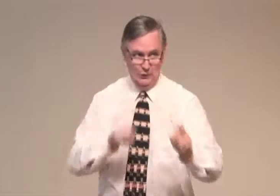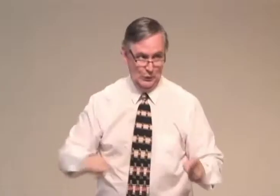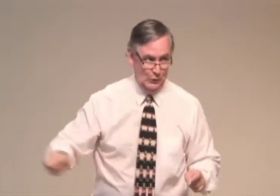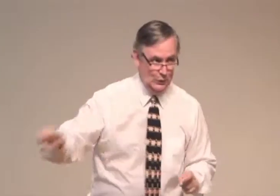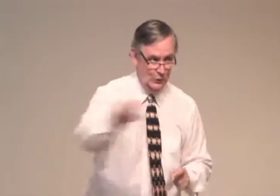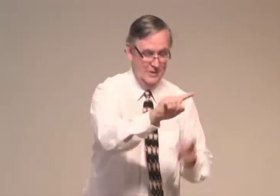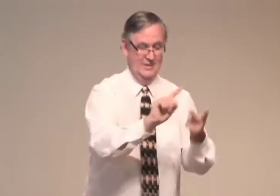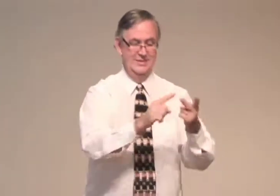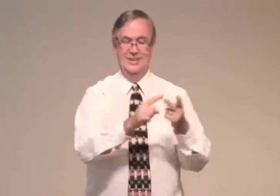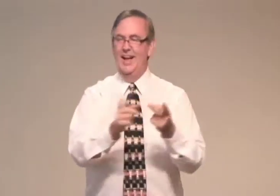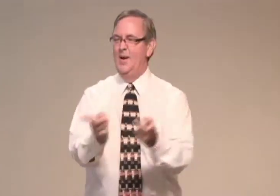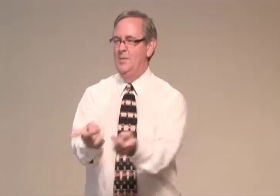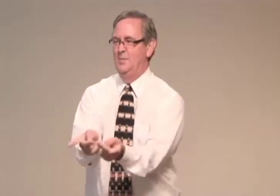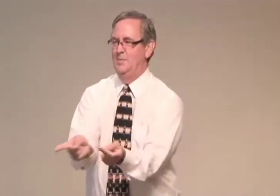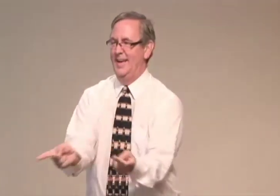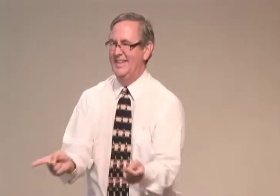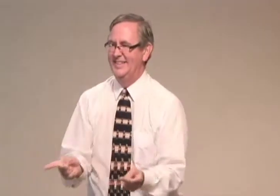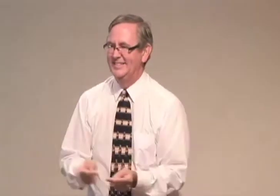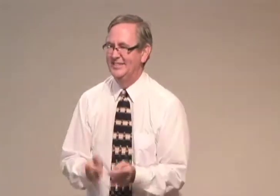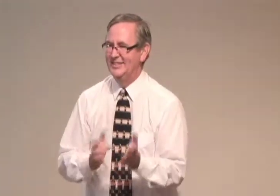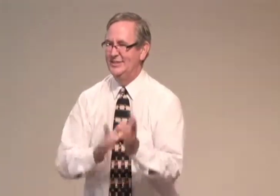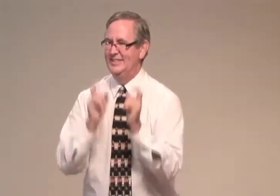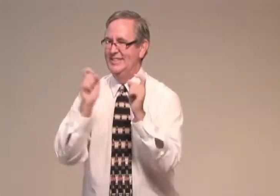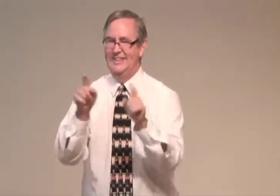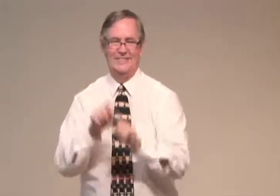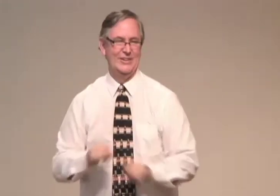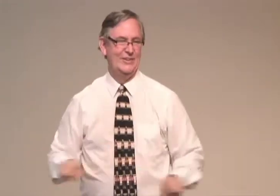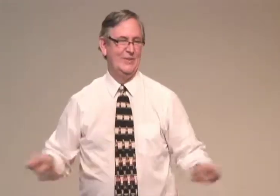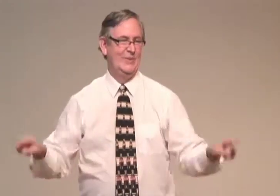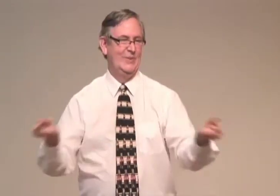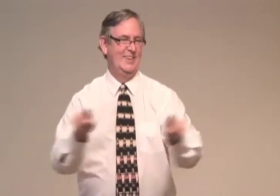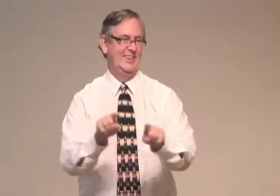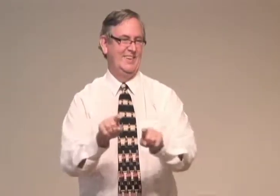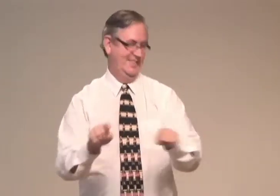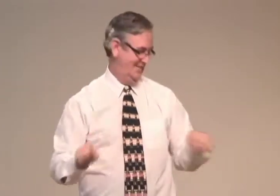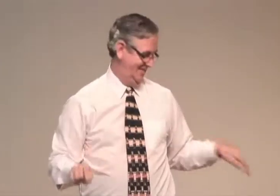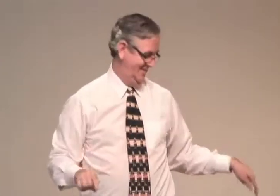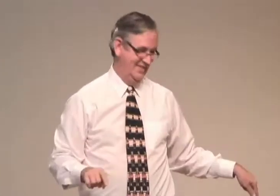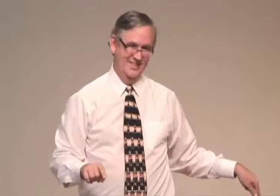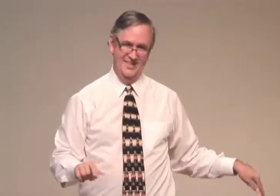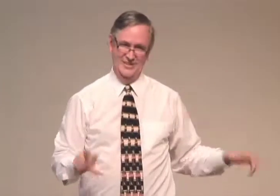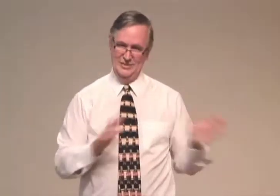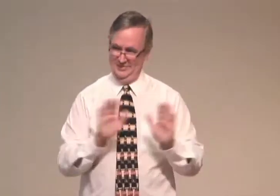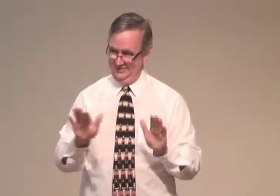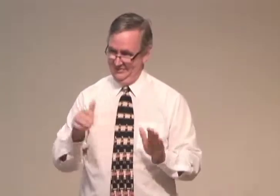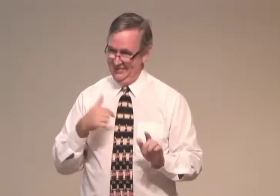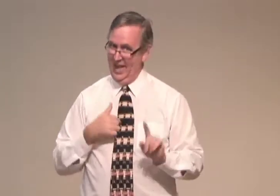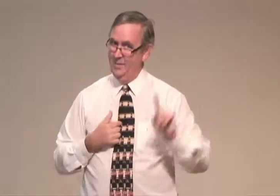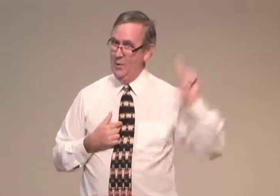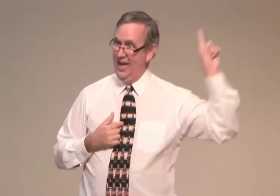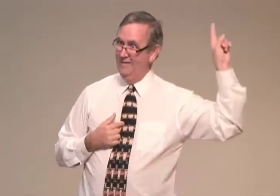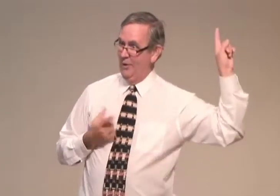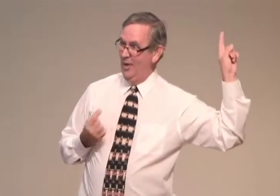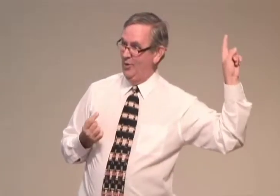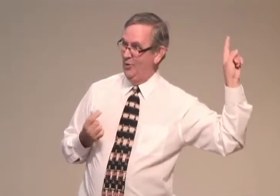First, Jesus gives you peace. Secondly, he gives you a place. Jesus said,